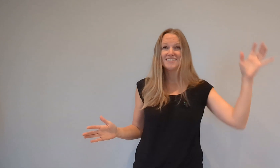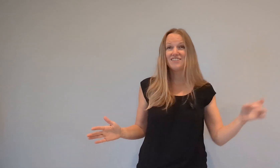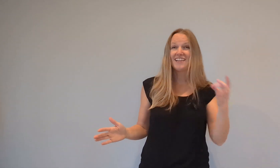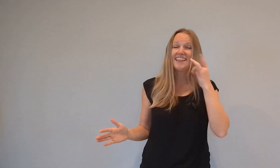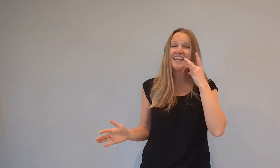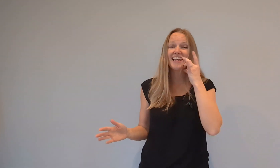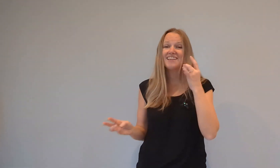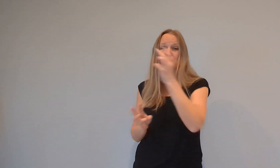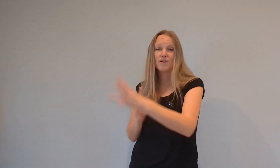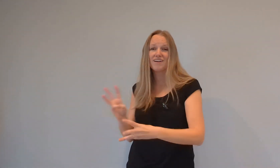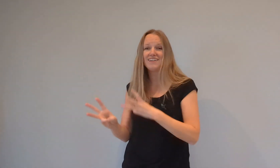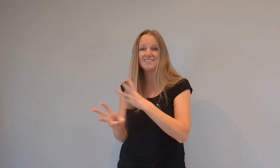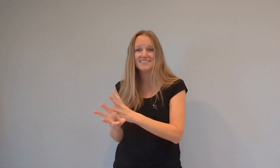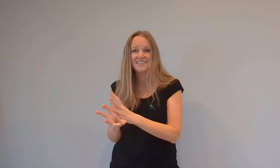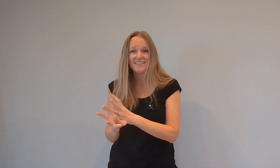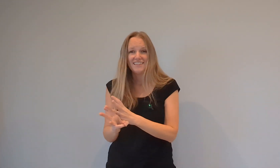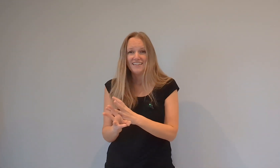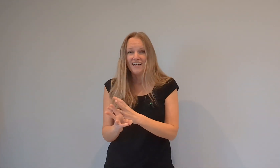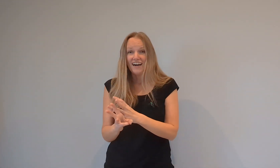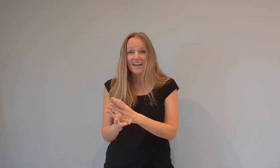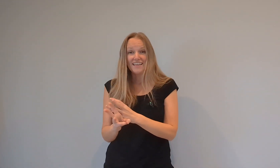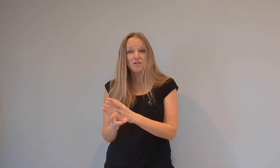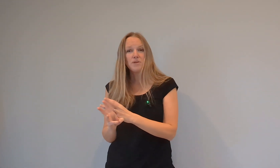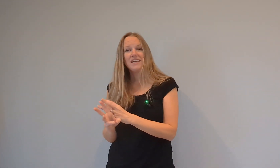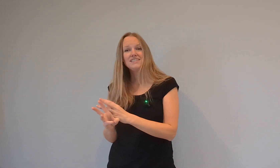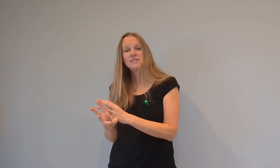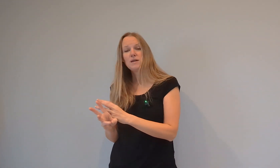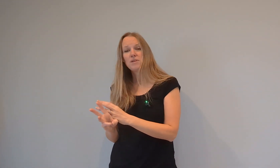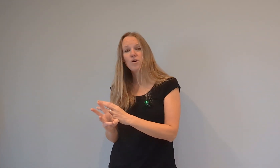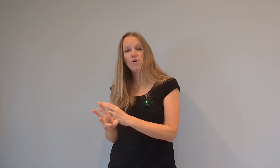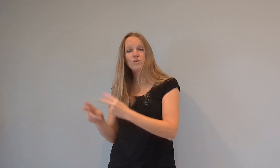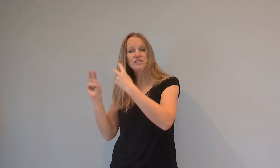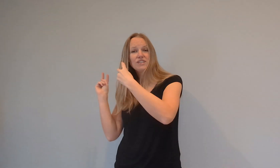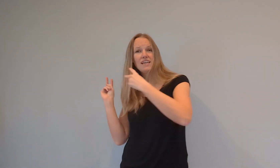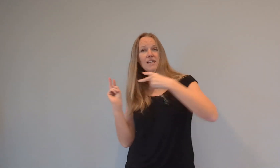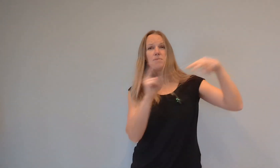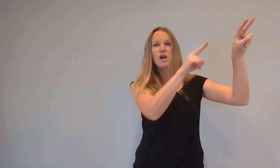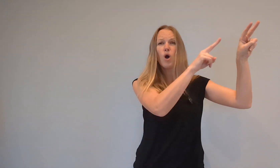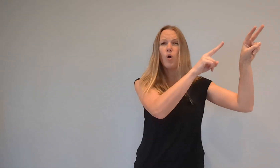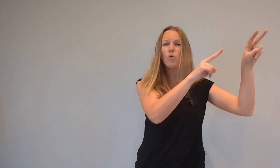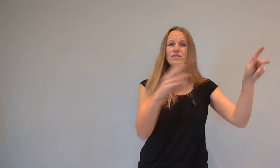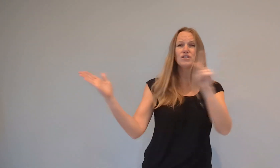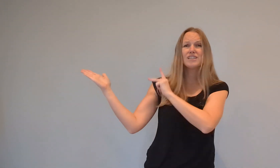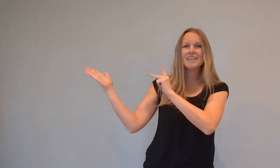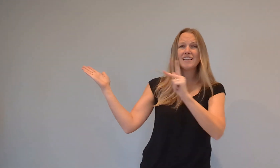to the light of the world. And then it repeats, behold your King, behold your